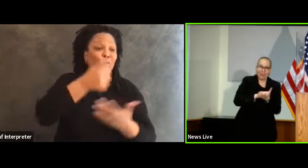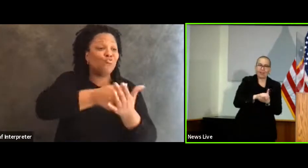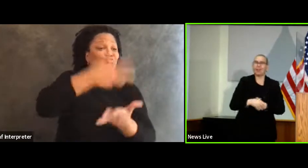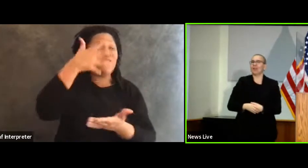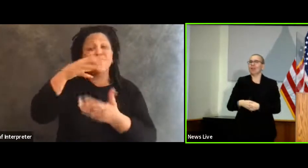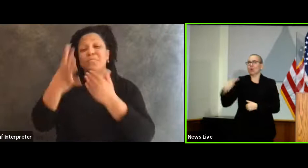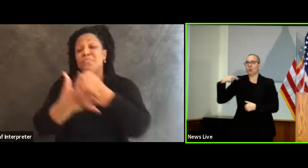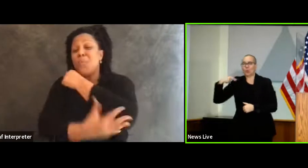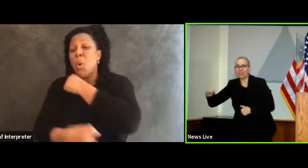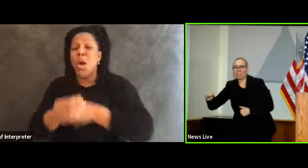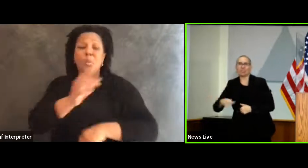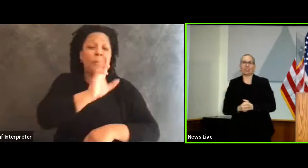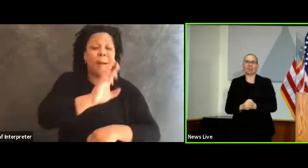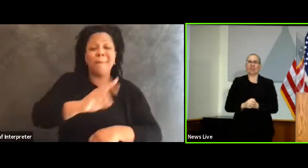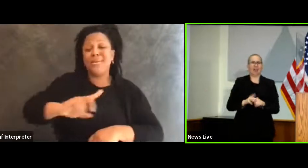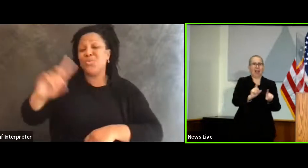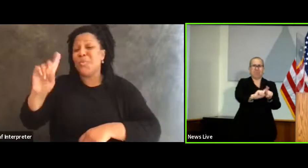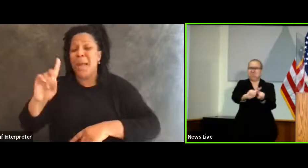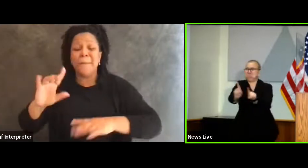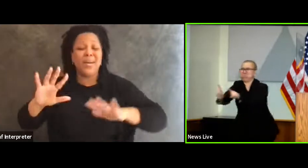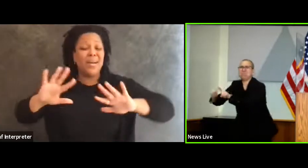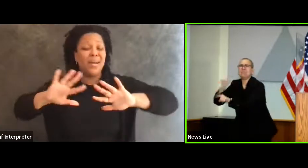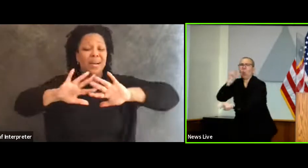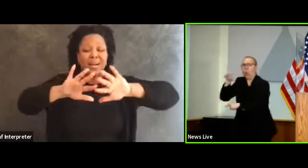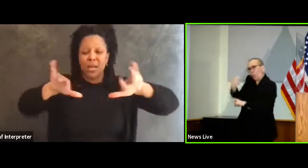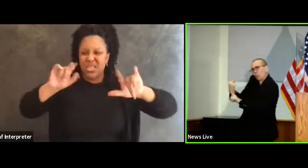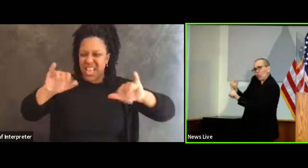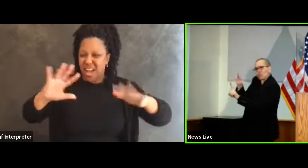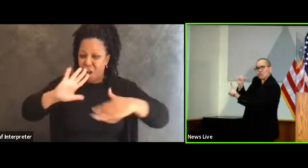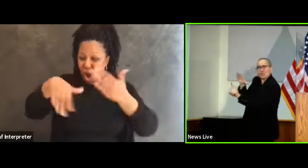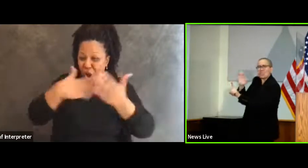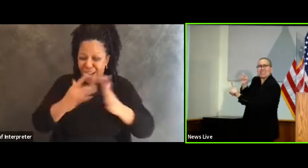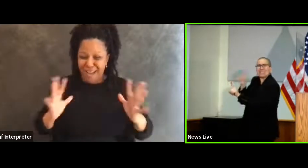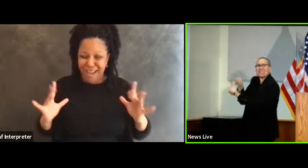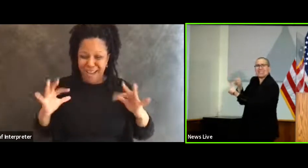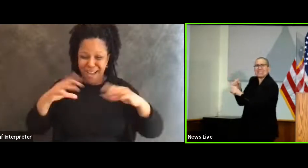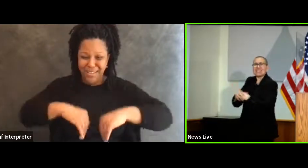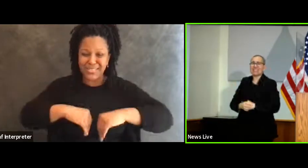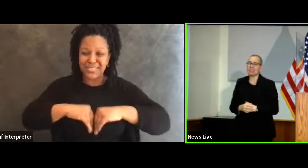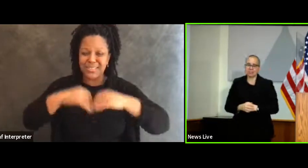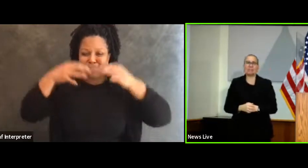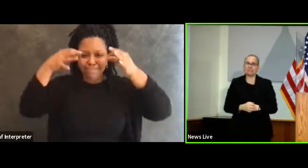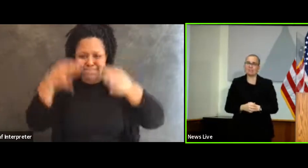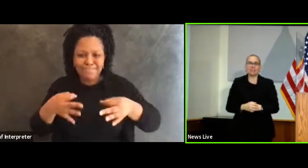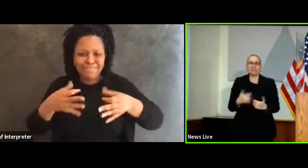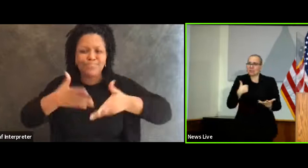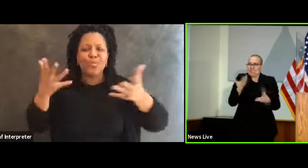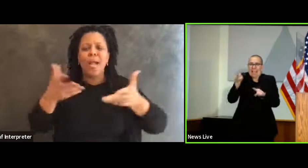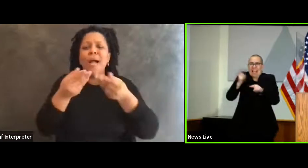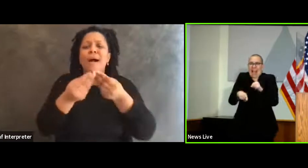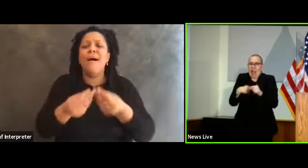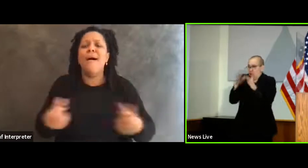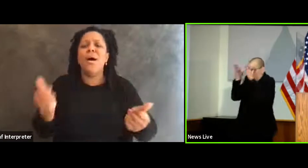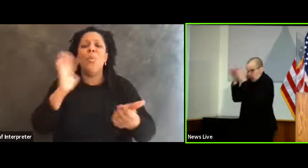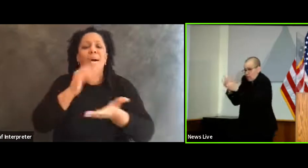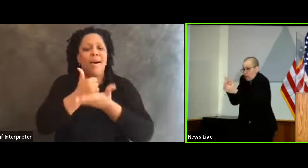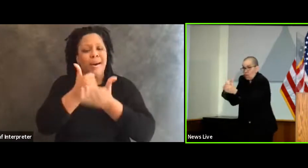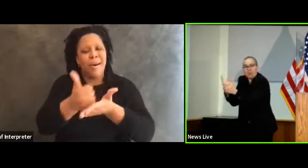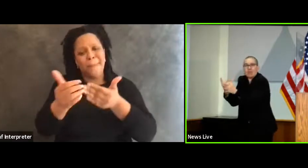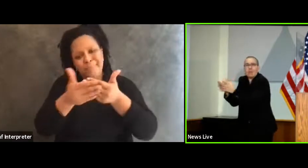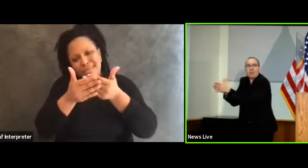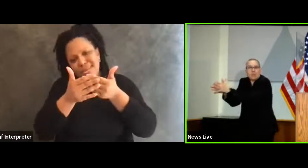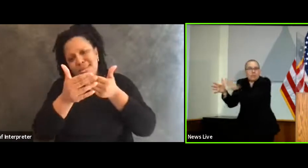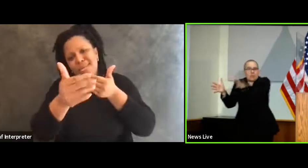together to find lasting solutions. We cannot do it alone, as I said, and we will not do it alone. The whole world is